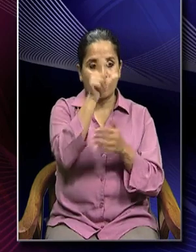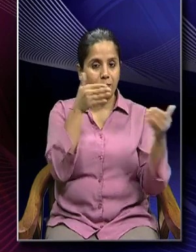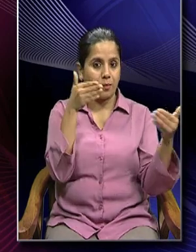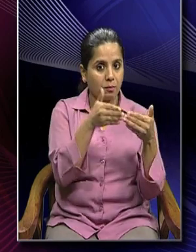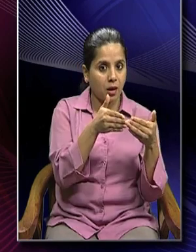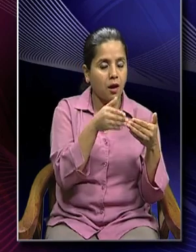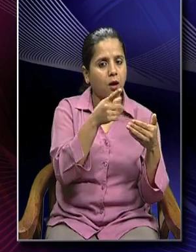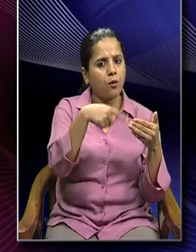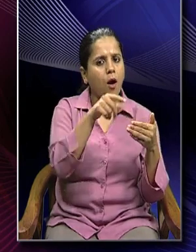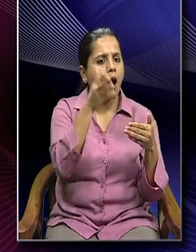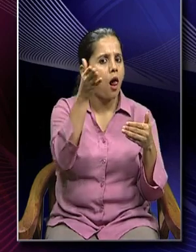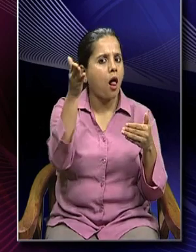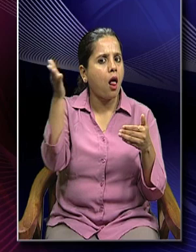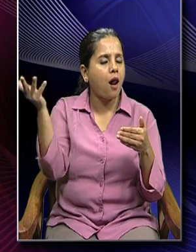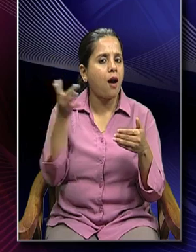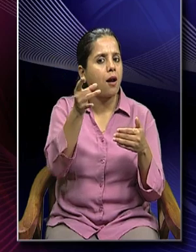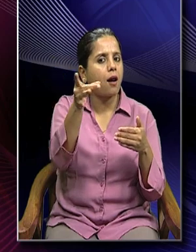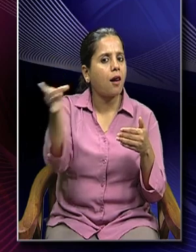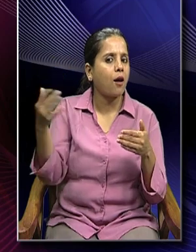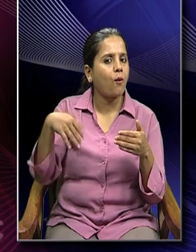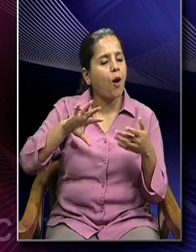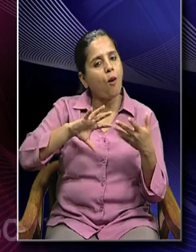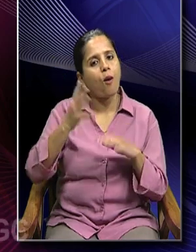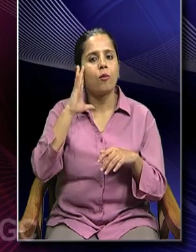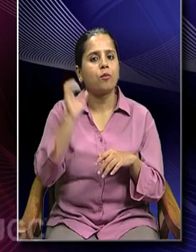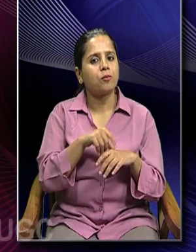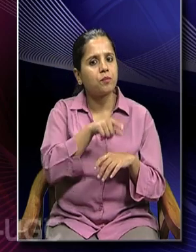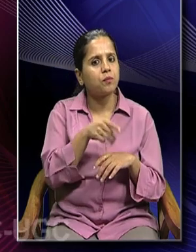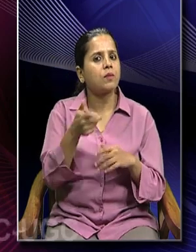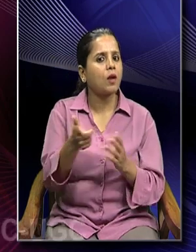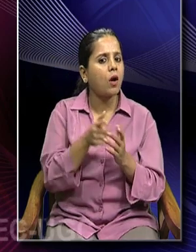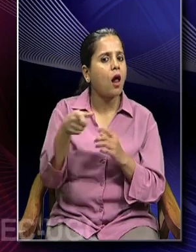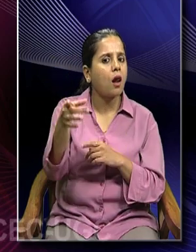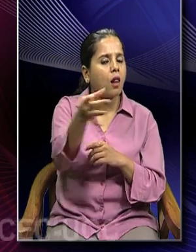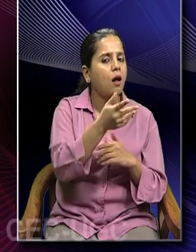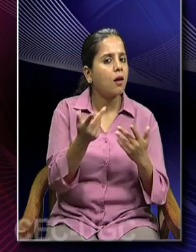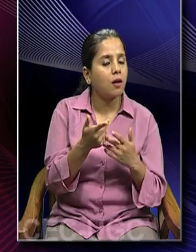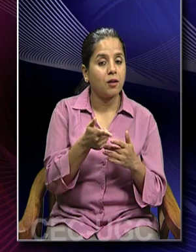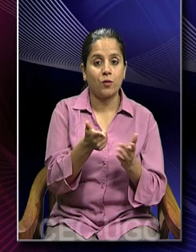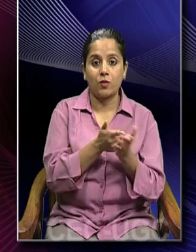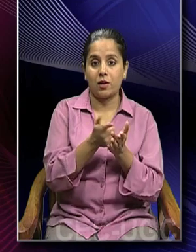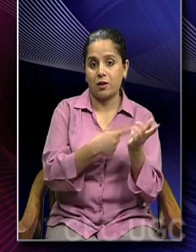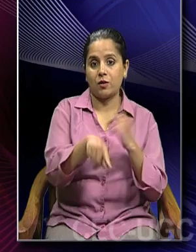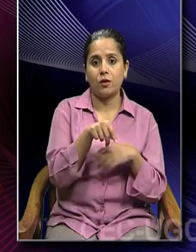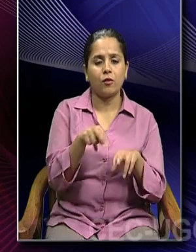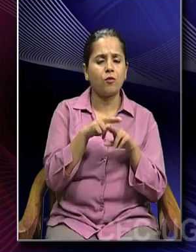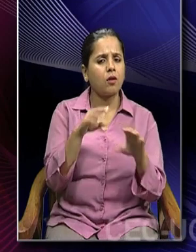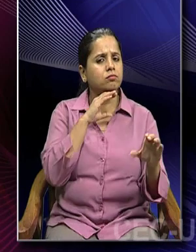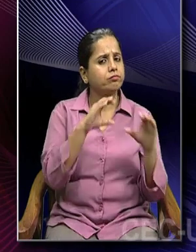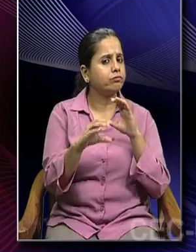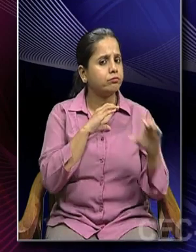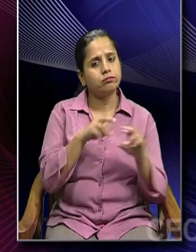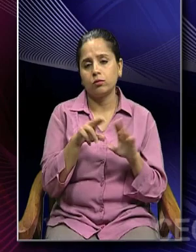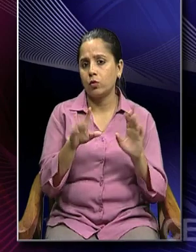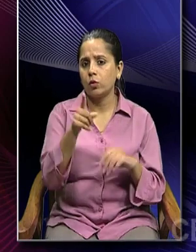know about each and every person or each and every resident of that village. In village, there is complete communication.